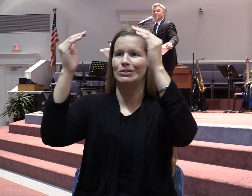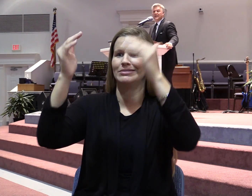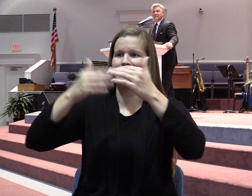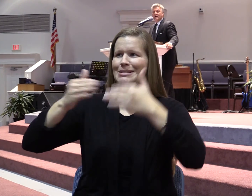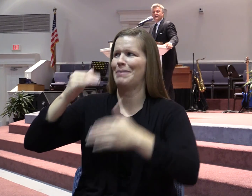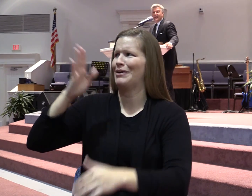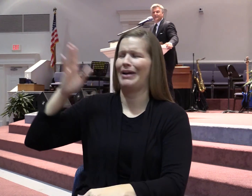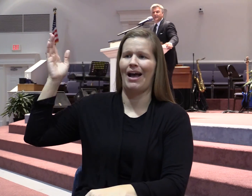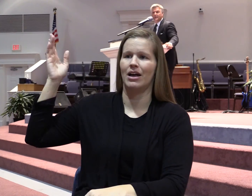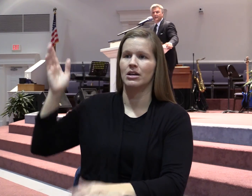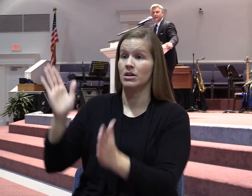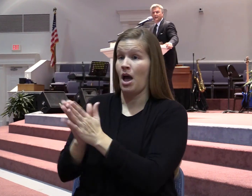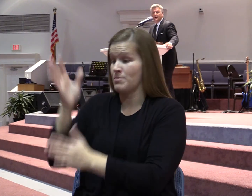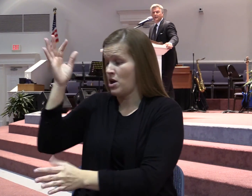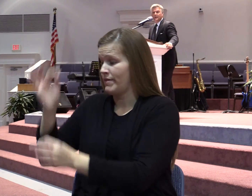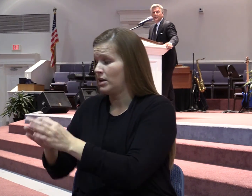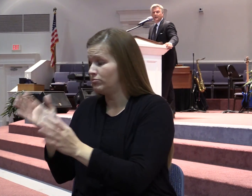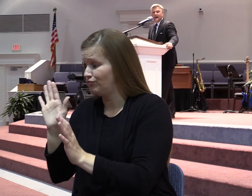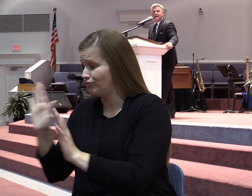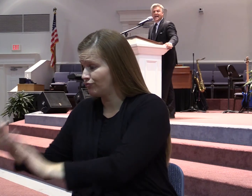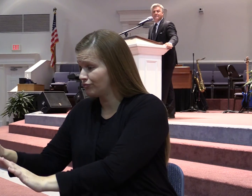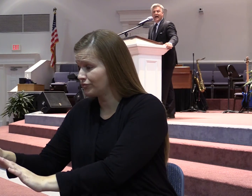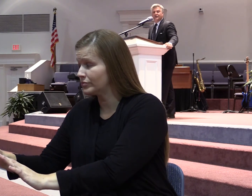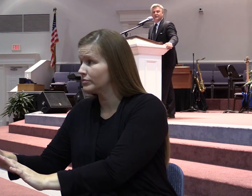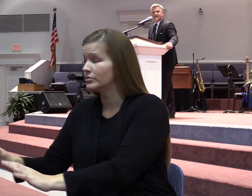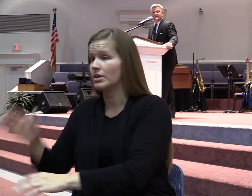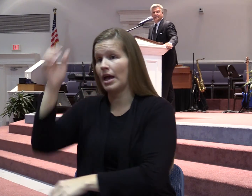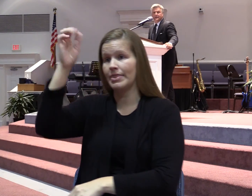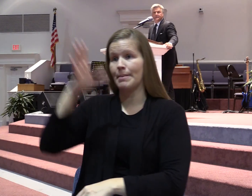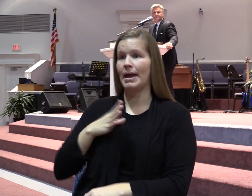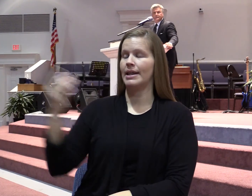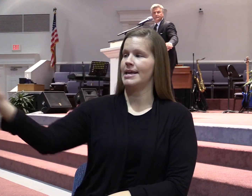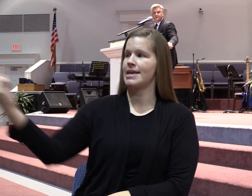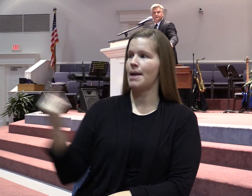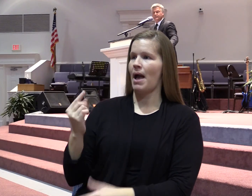And we prayed the prayer of faith. And he came back 3 weeks later.